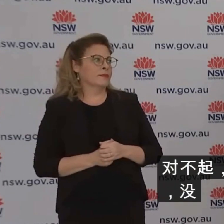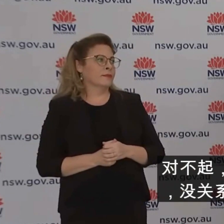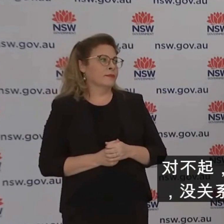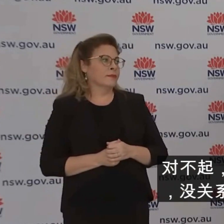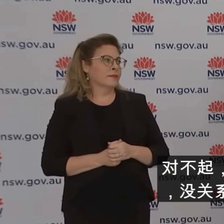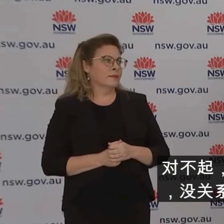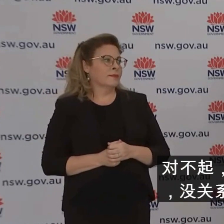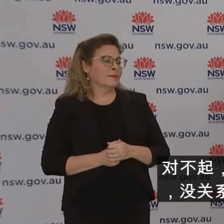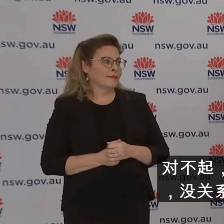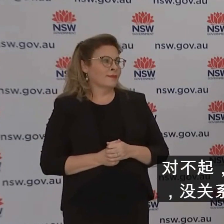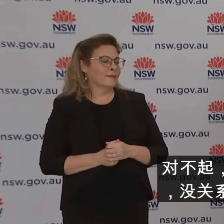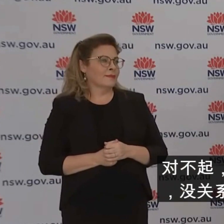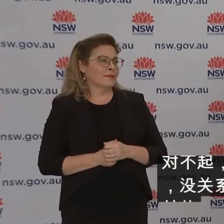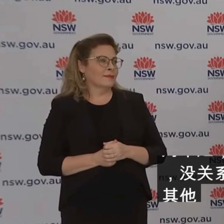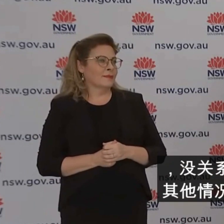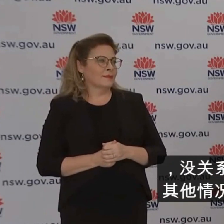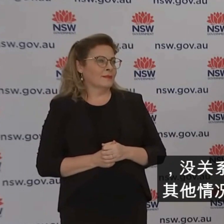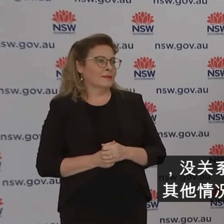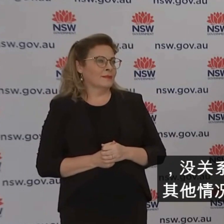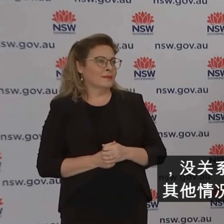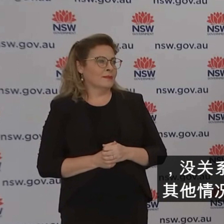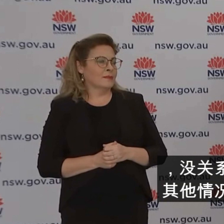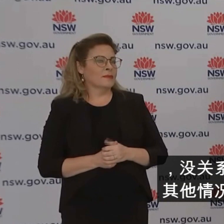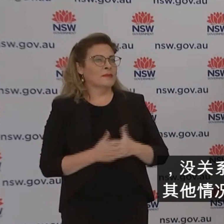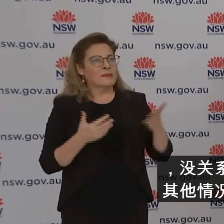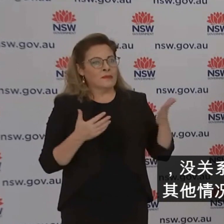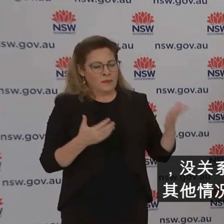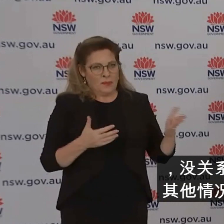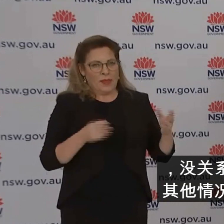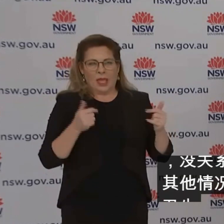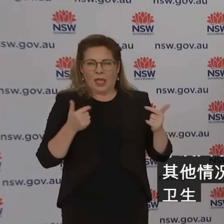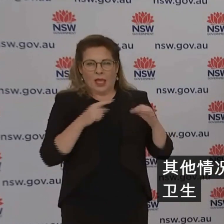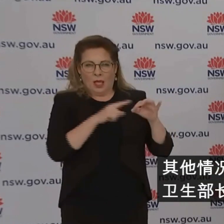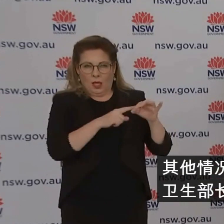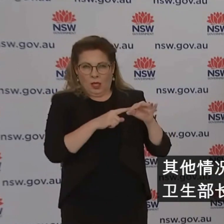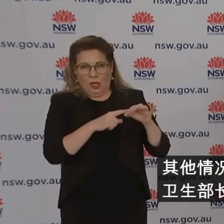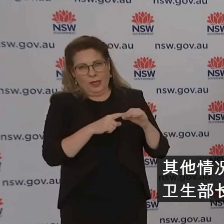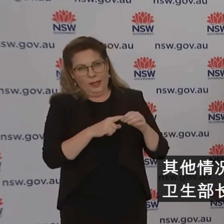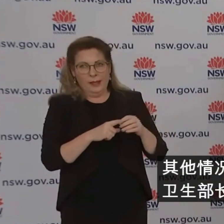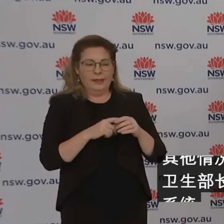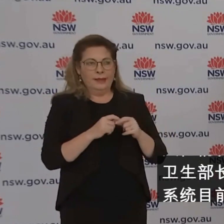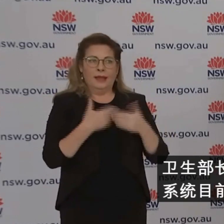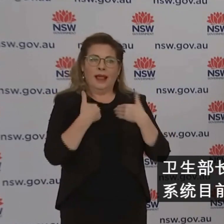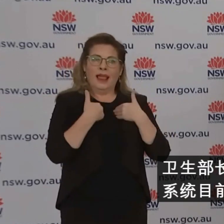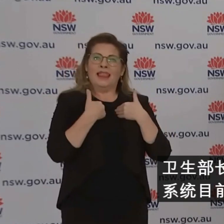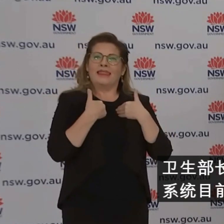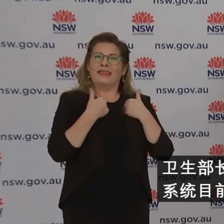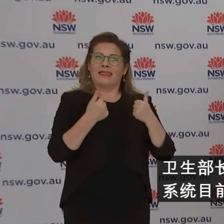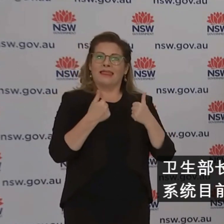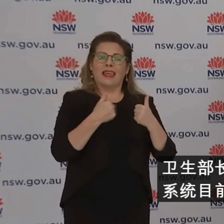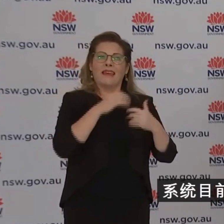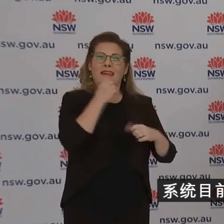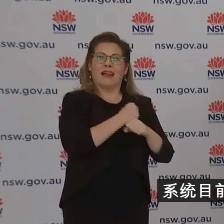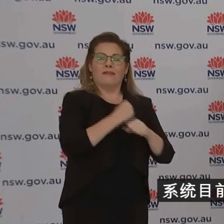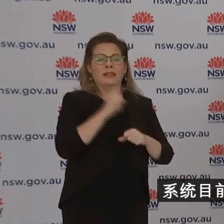that's okay. No. Are the cases, if they get any higher, the Health Minister says that the health system is under